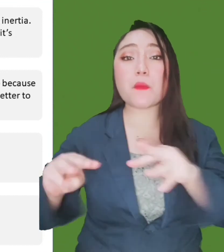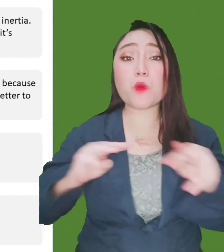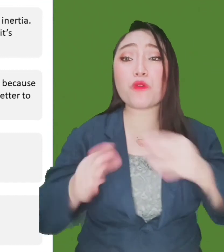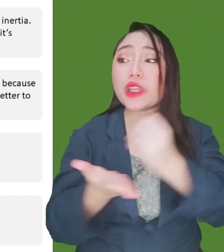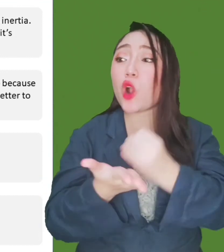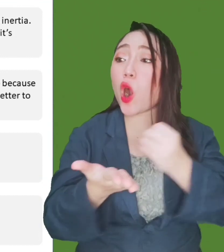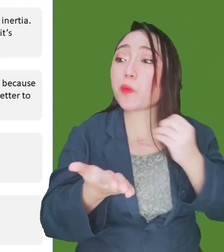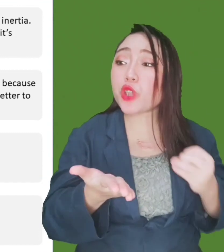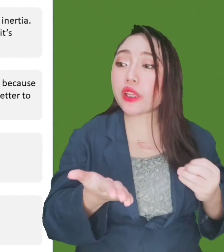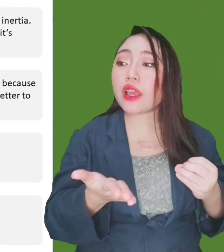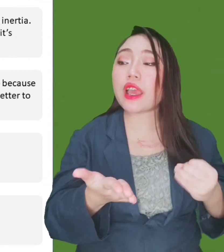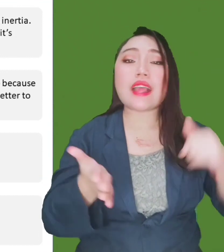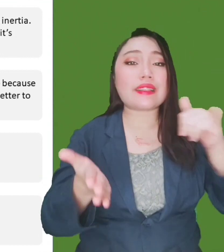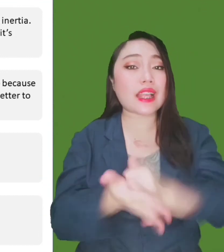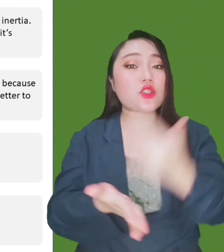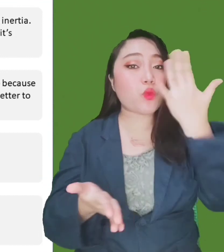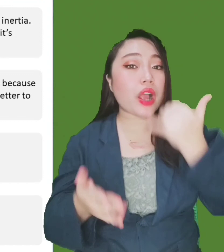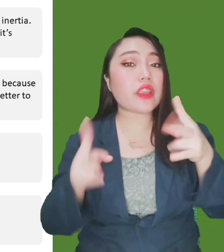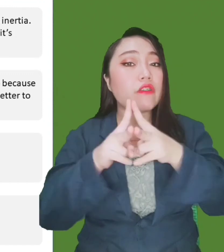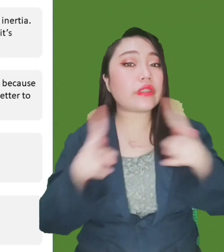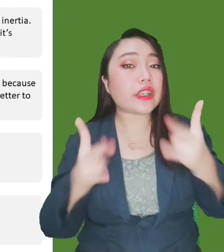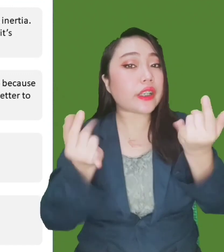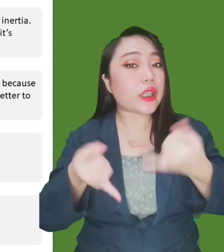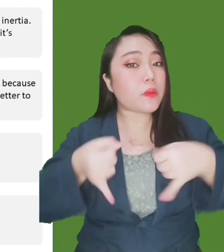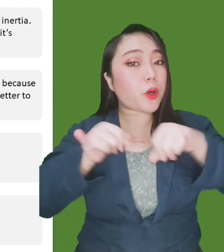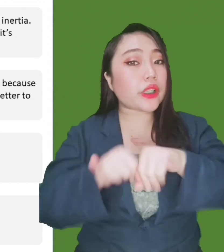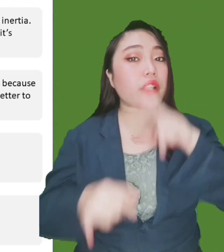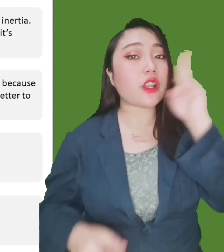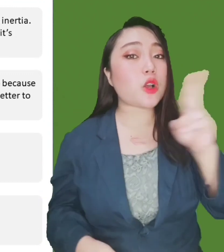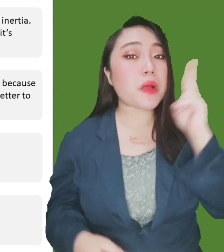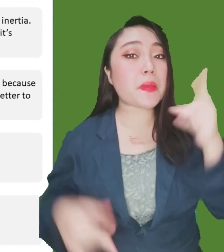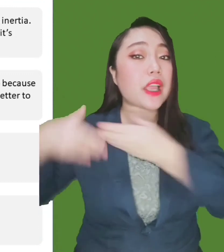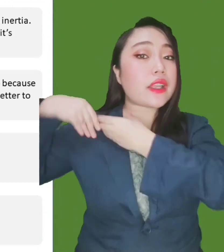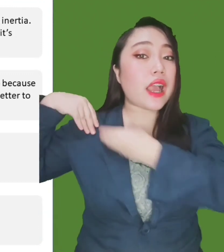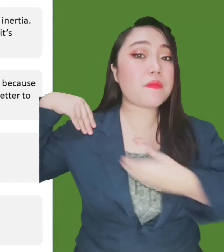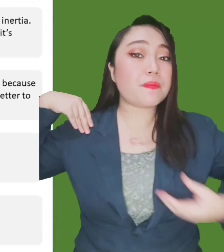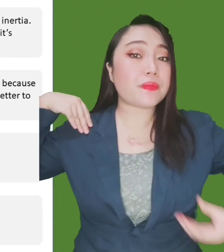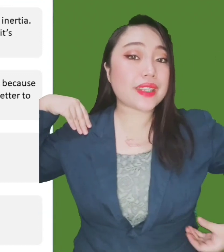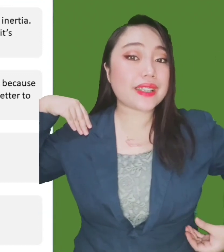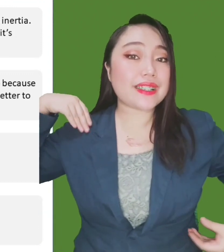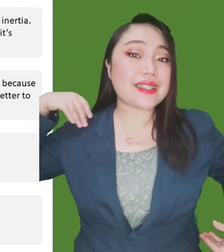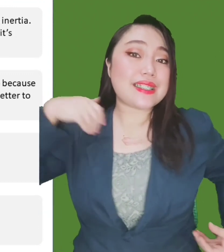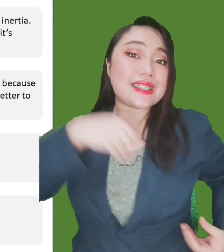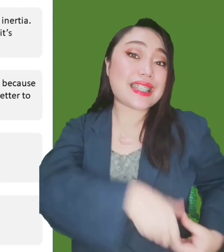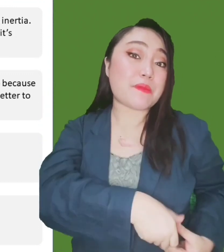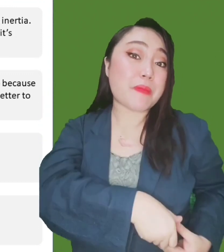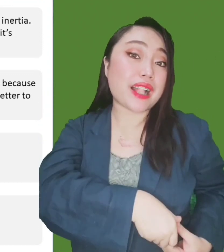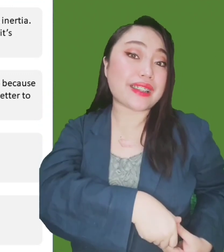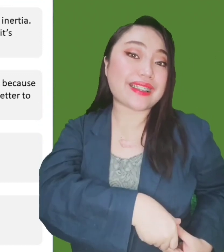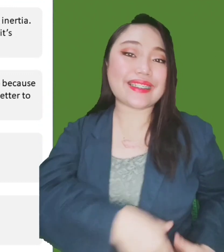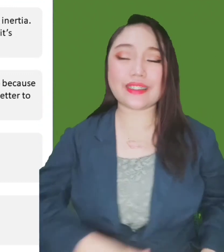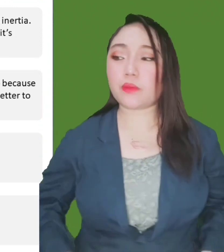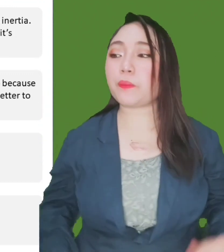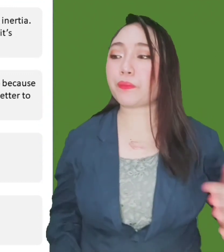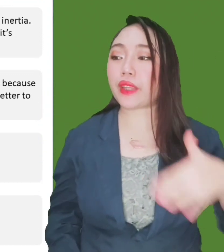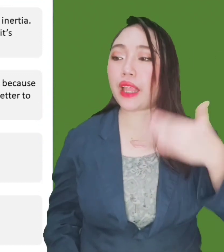stop moving object. That's why it's very important for you to use seatbelts.